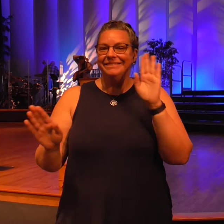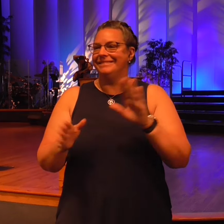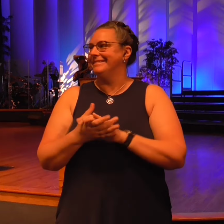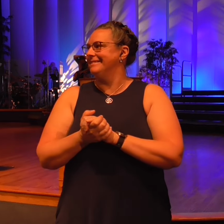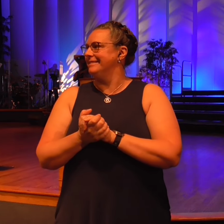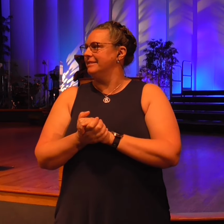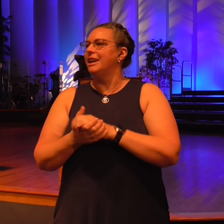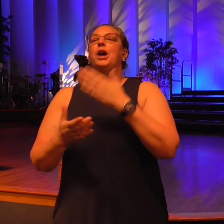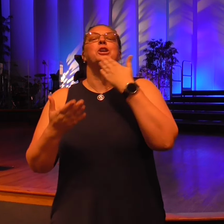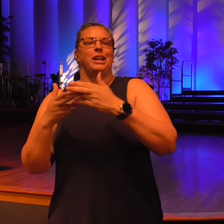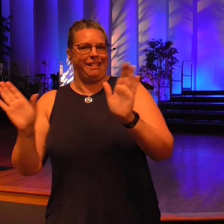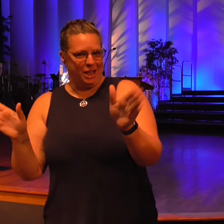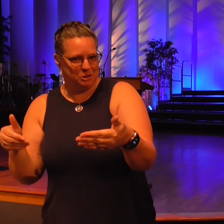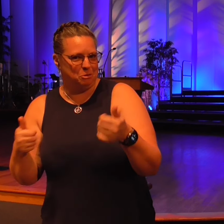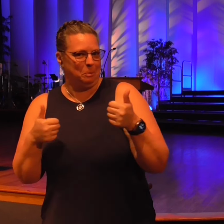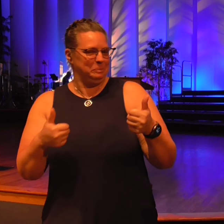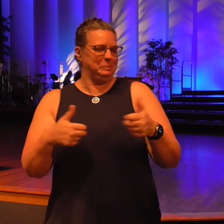Good classroom.